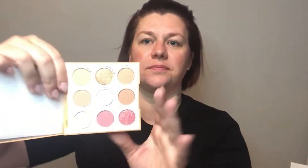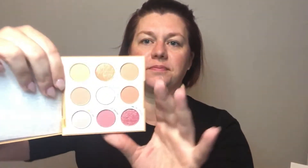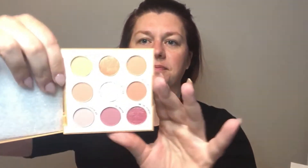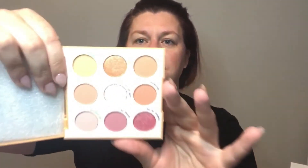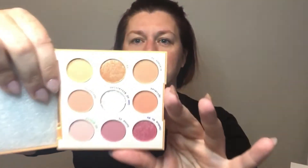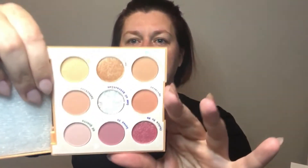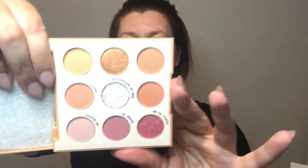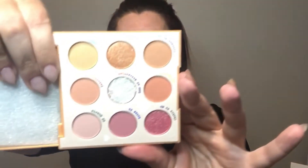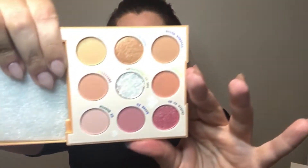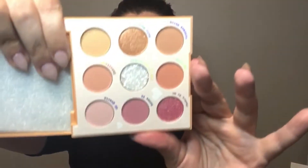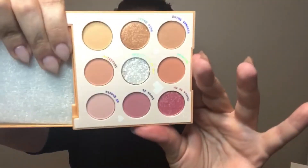mixture.